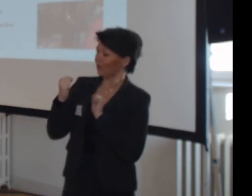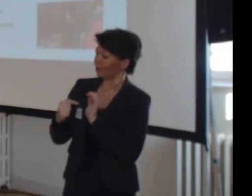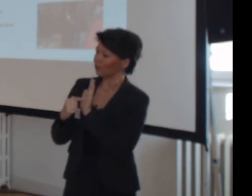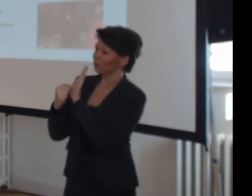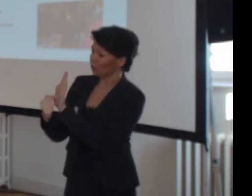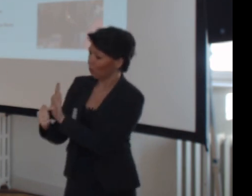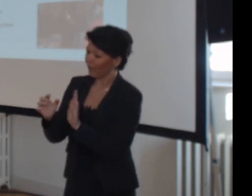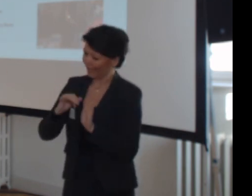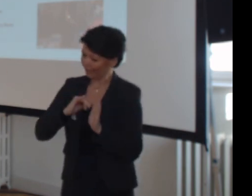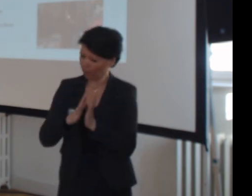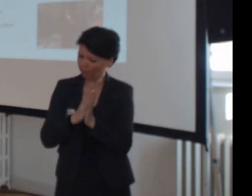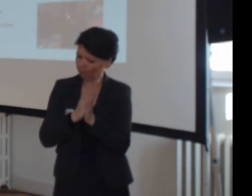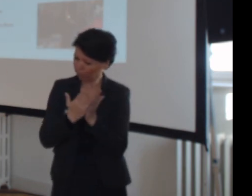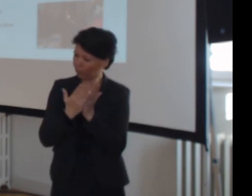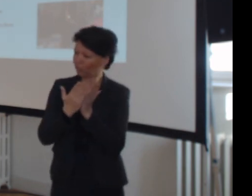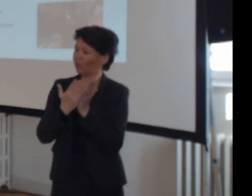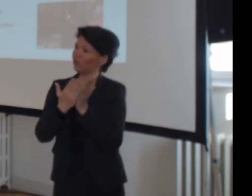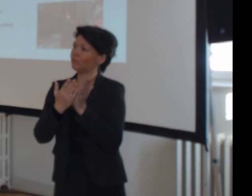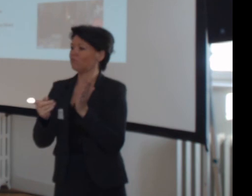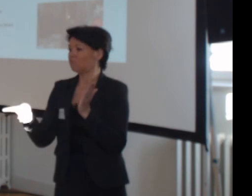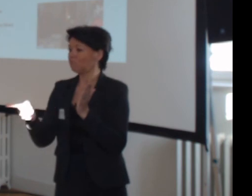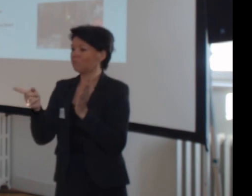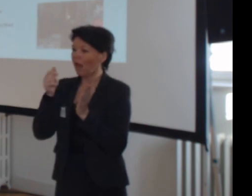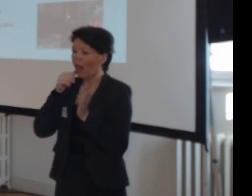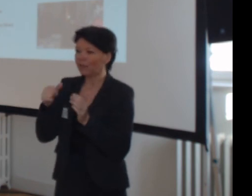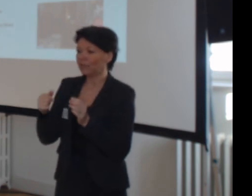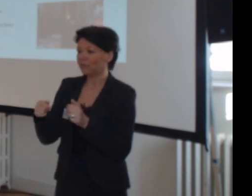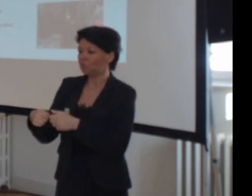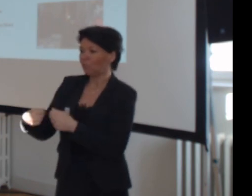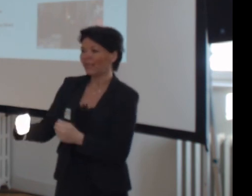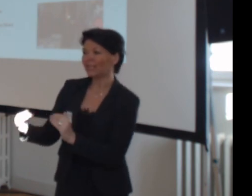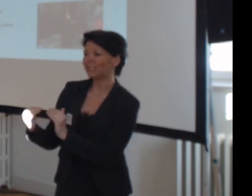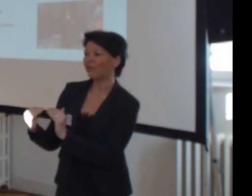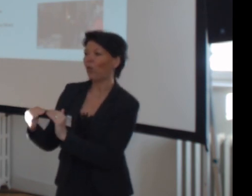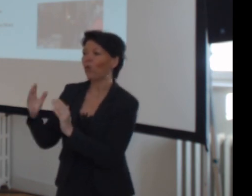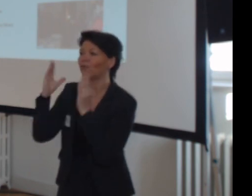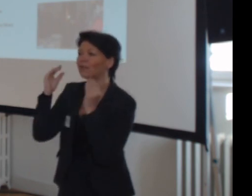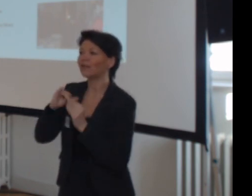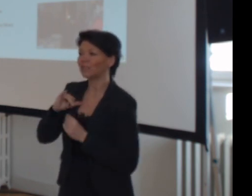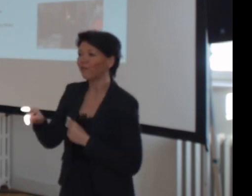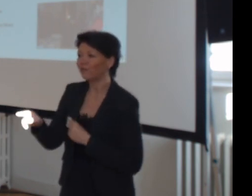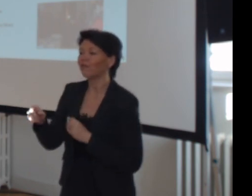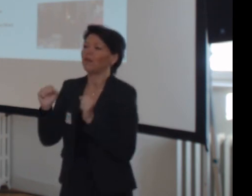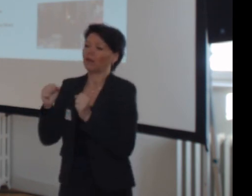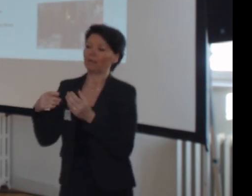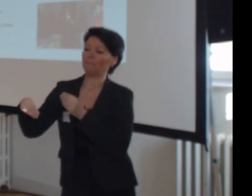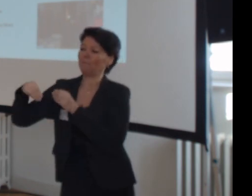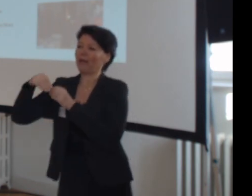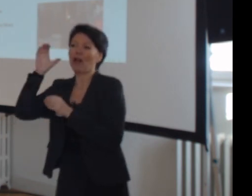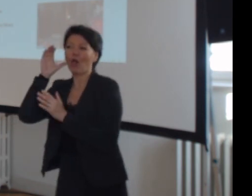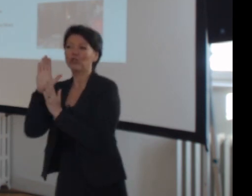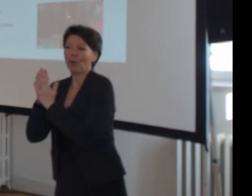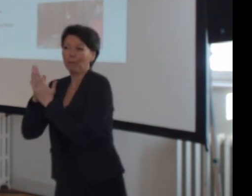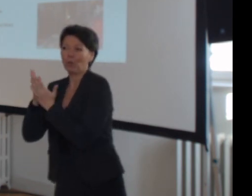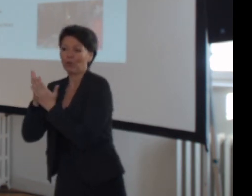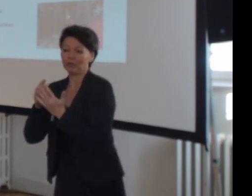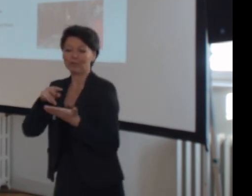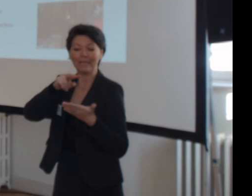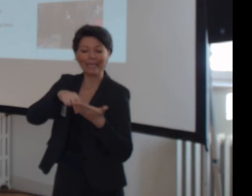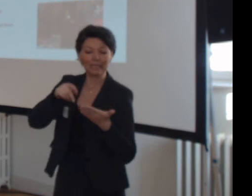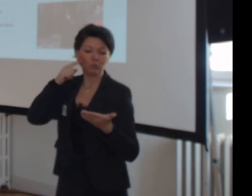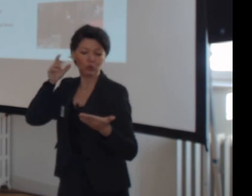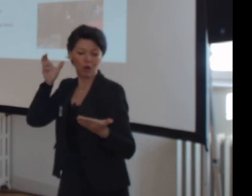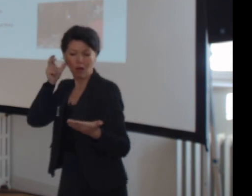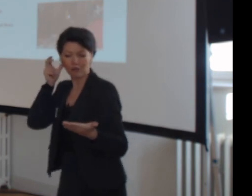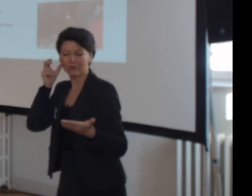there are books for the beginning level and a DAISY version as well. The main